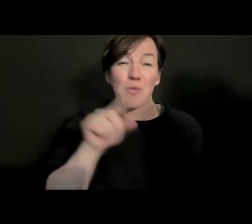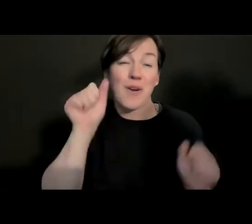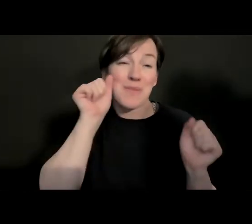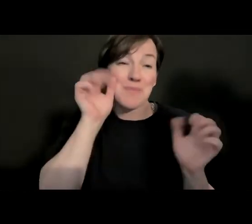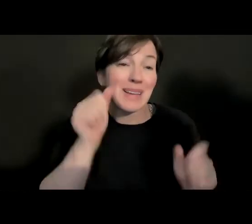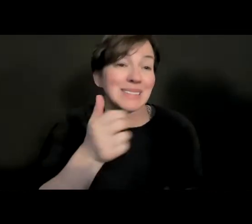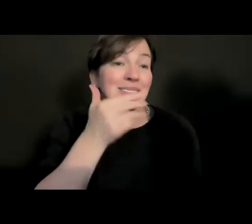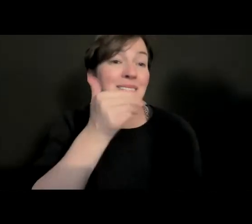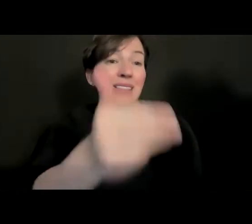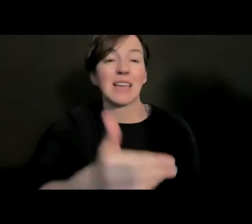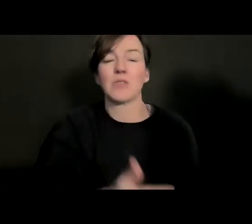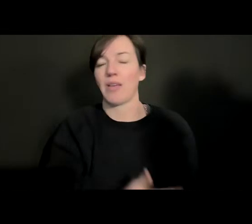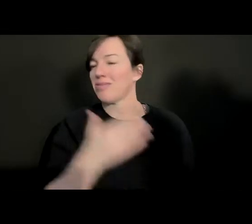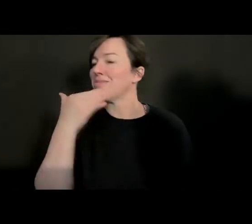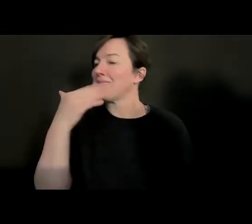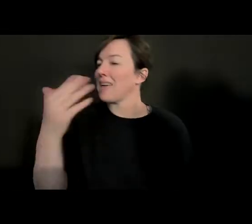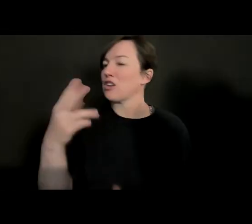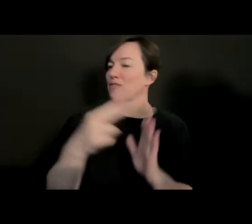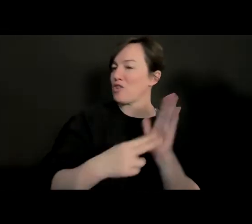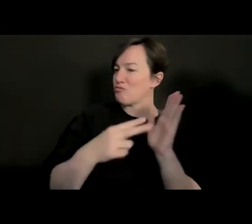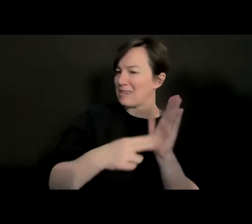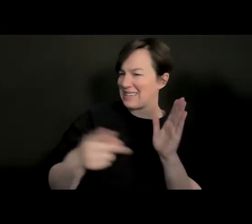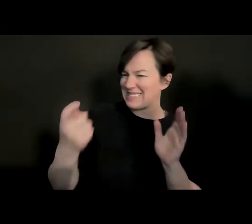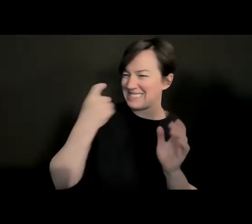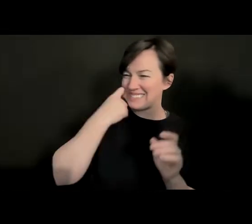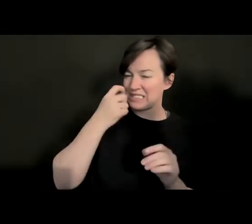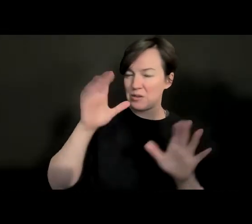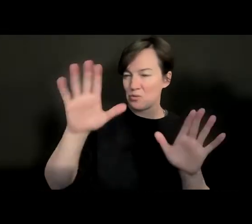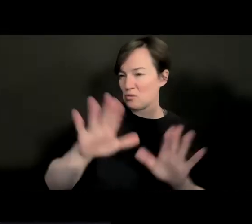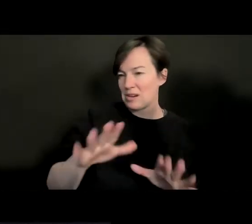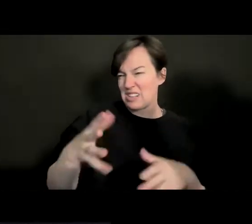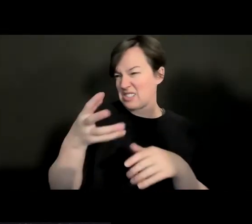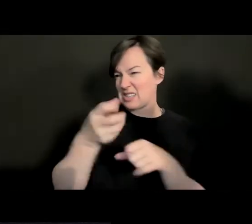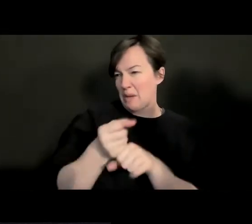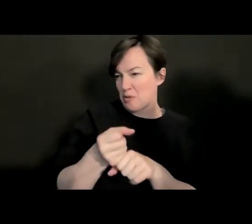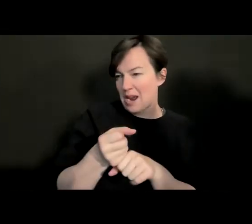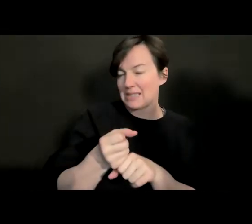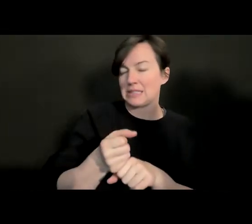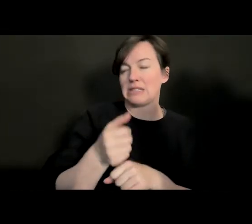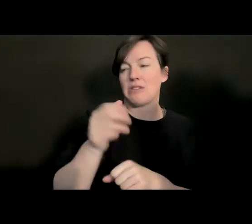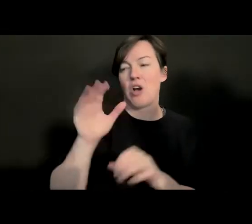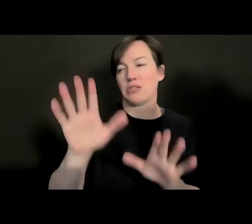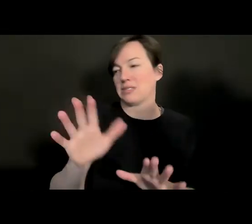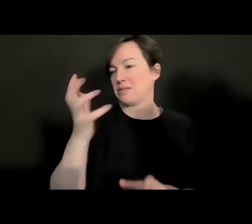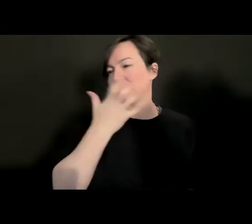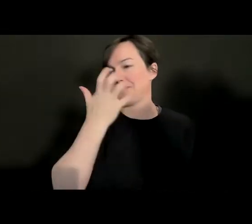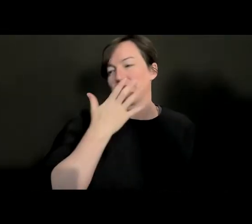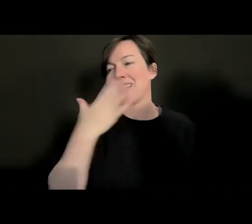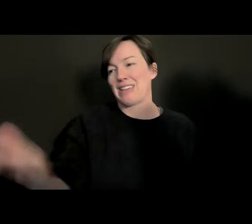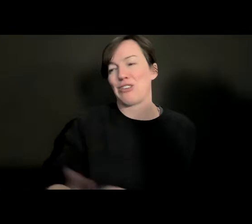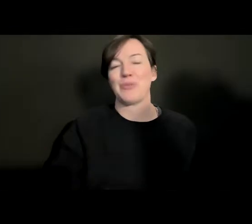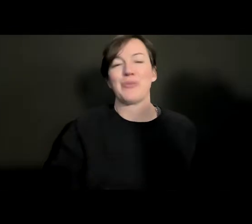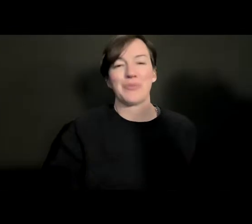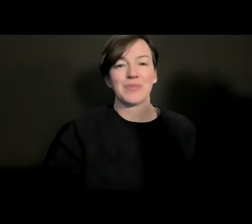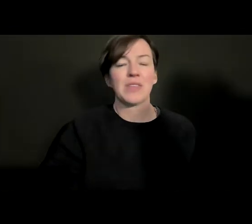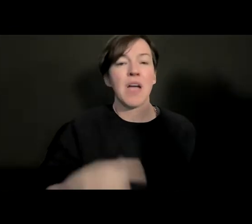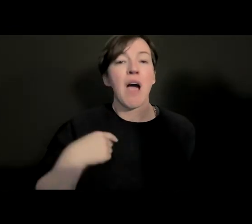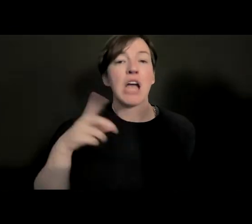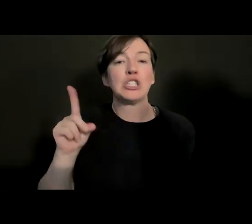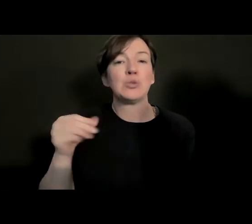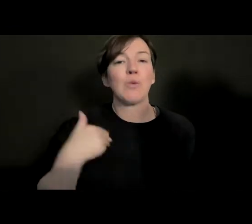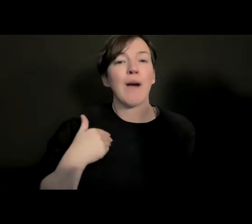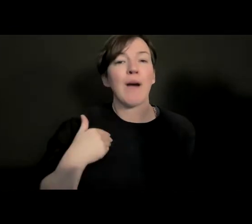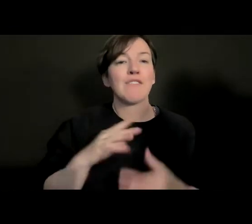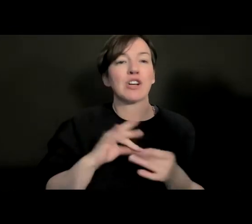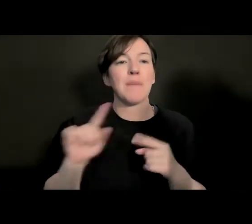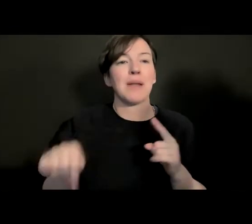want to thank you for reading what you read. It's great. The summarizing, awesome. Thank you. I do have a comment